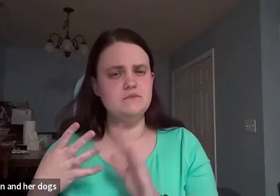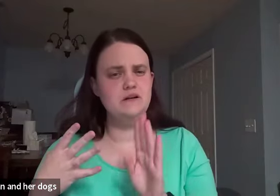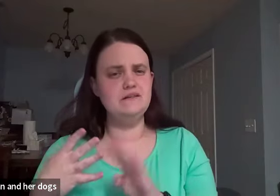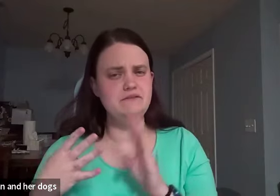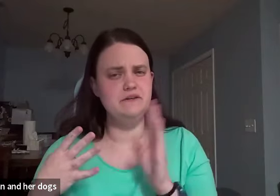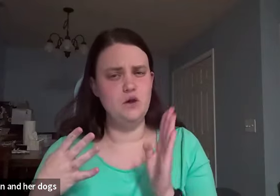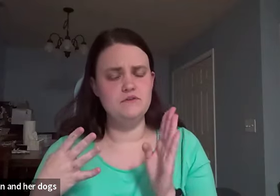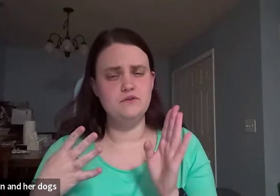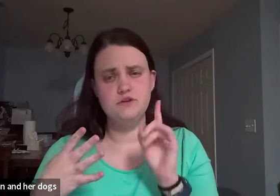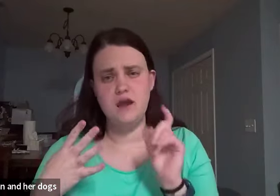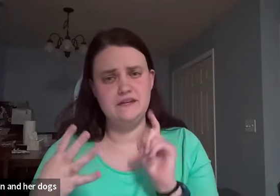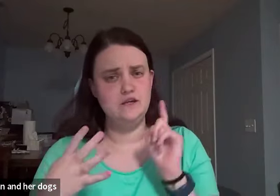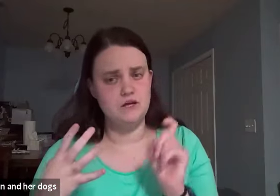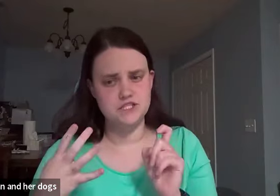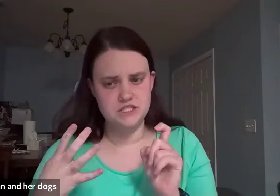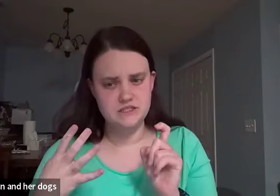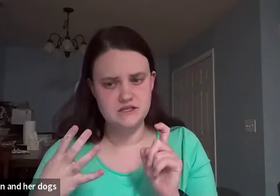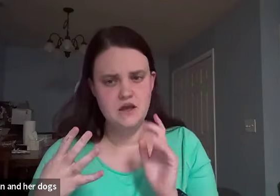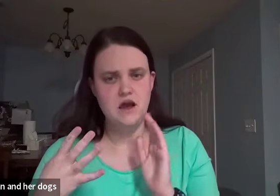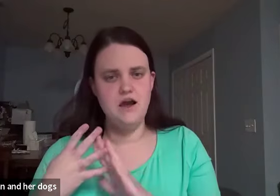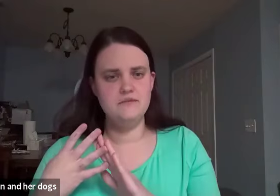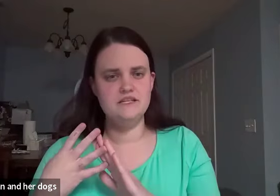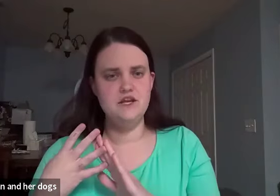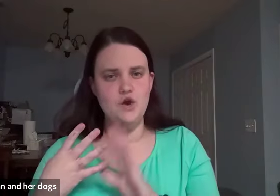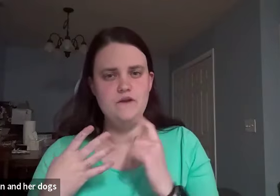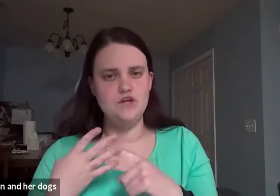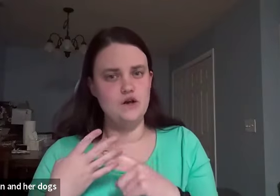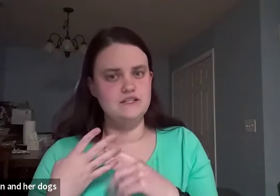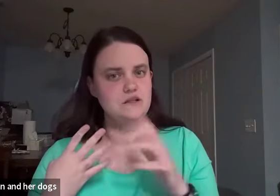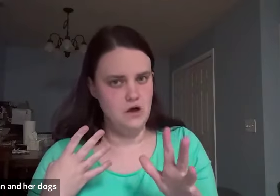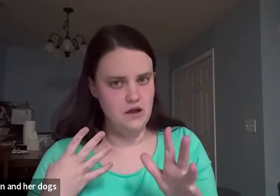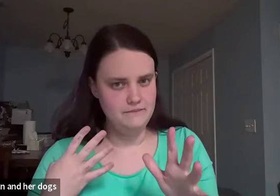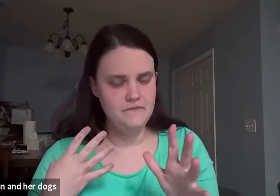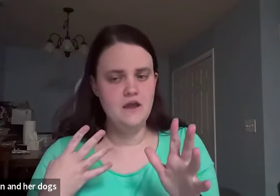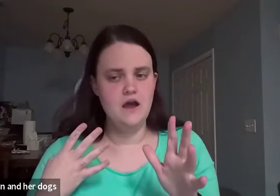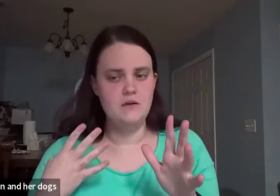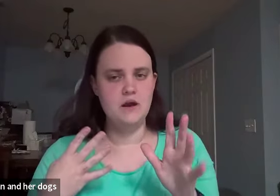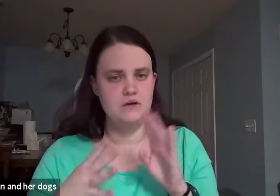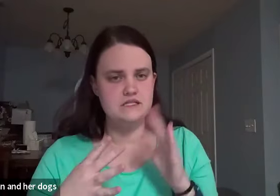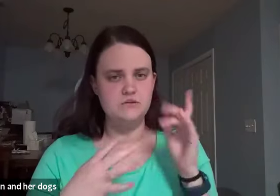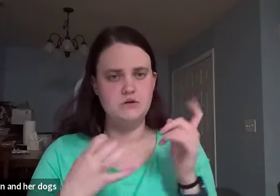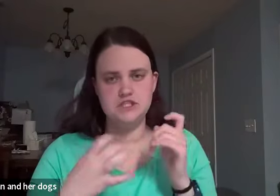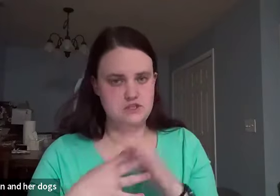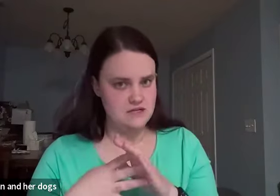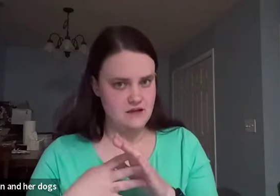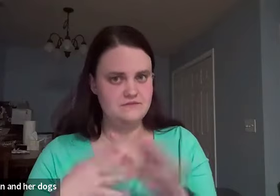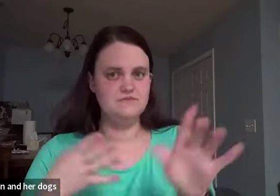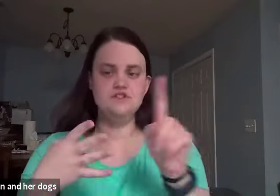do is I'm going to leave it open for if you have any questions, because I know we've talked a lot, and I want to see what questions you guys have.